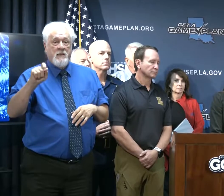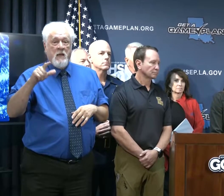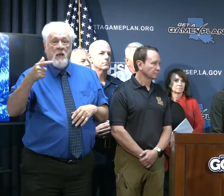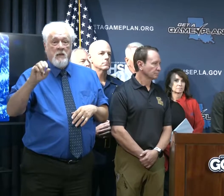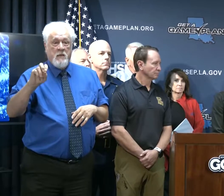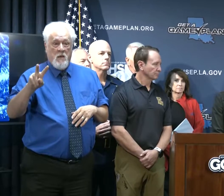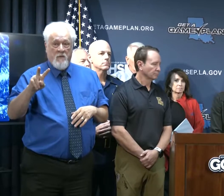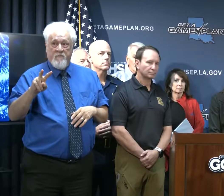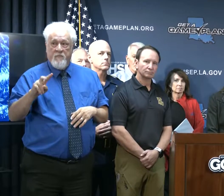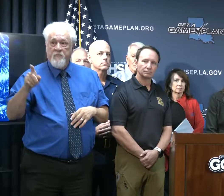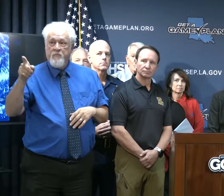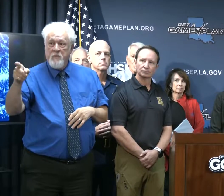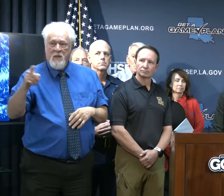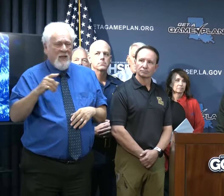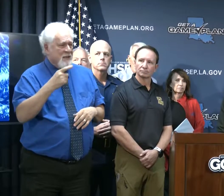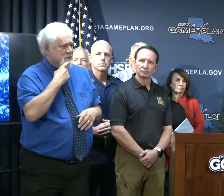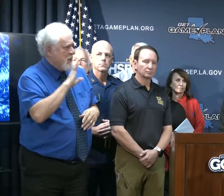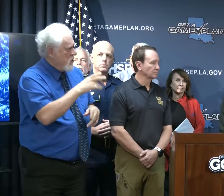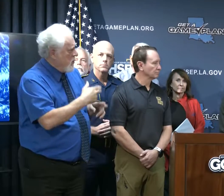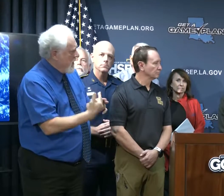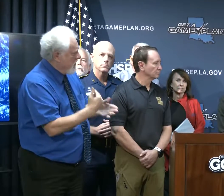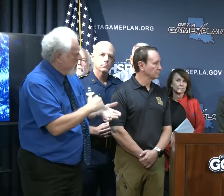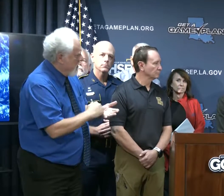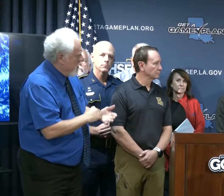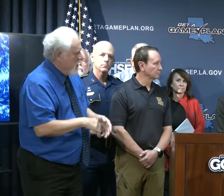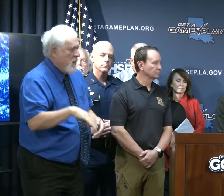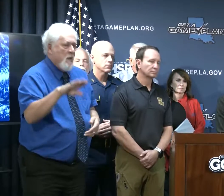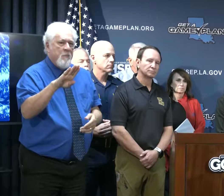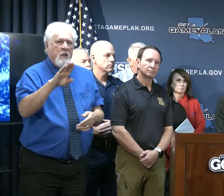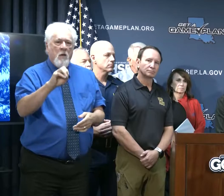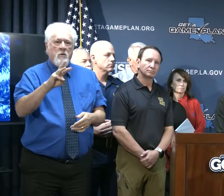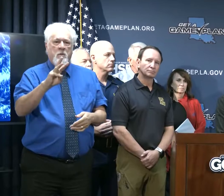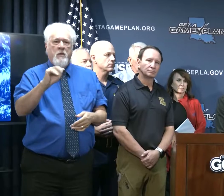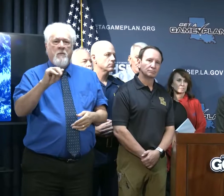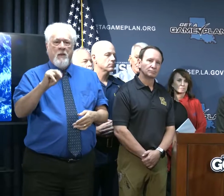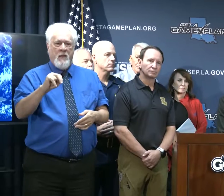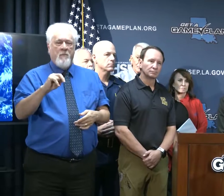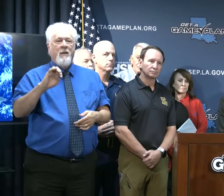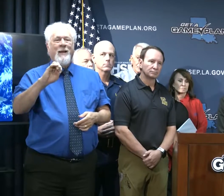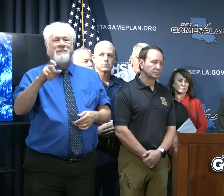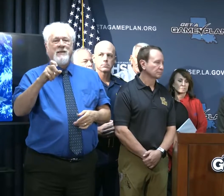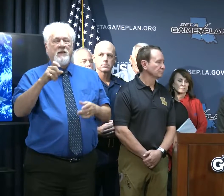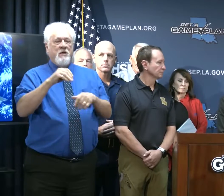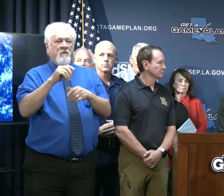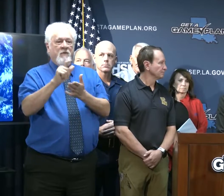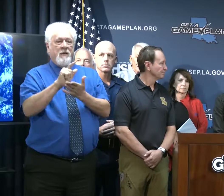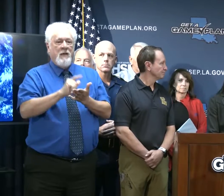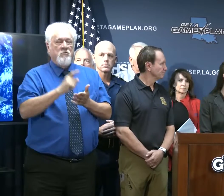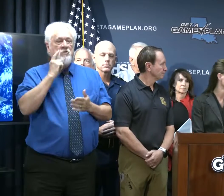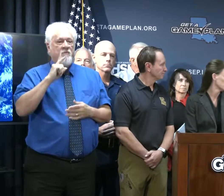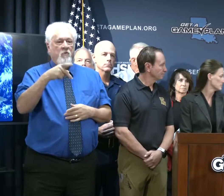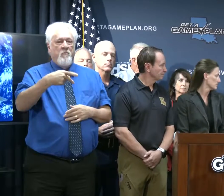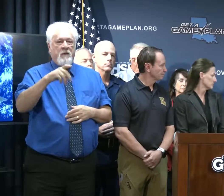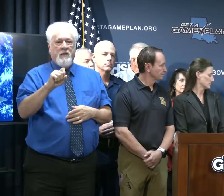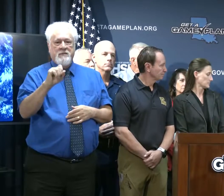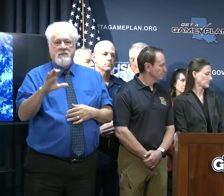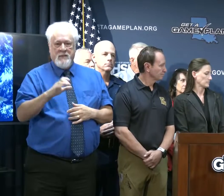www.lpsc.louisiana.gov. Can you say your name? Sure. Catherine Bowman. I'm the Executive Counsel for the Public Service Commission.